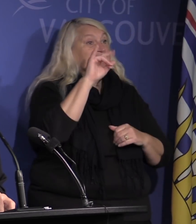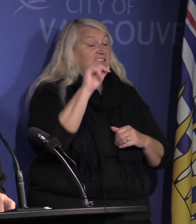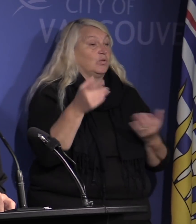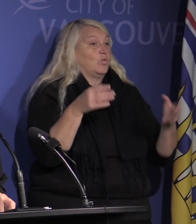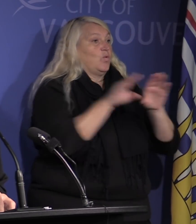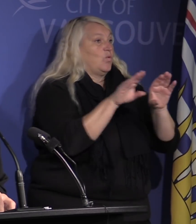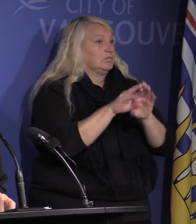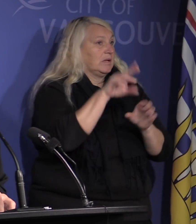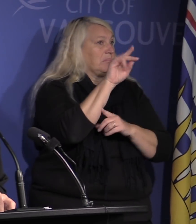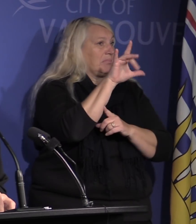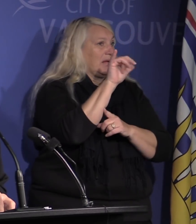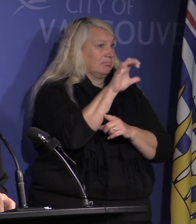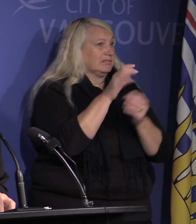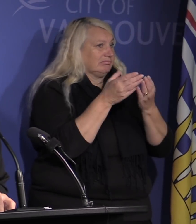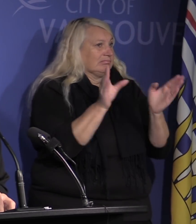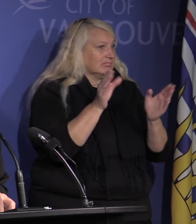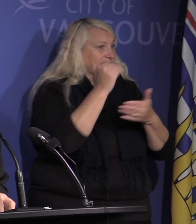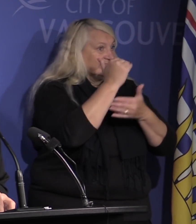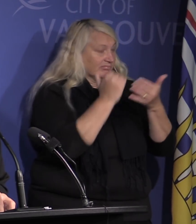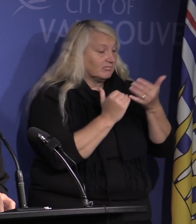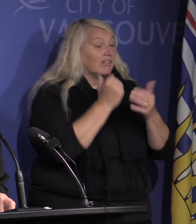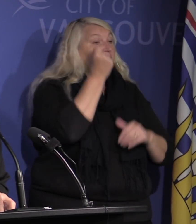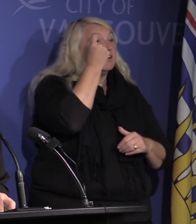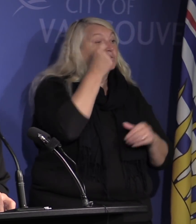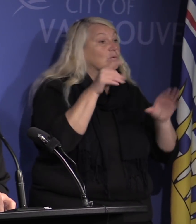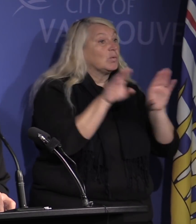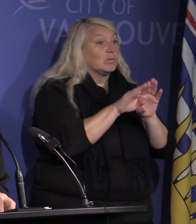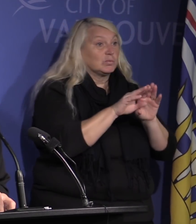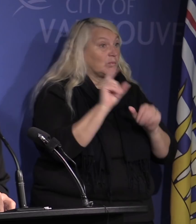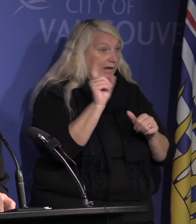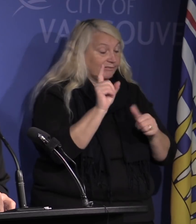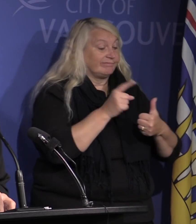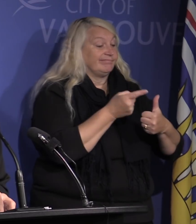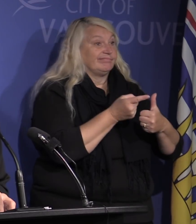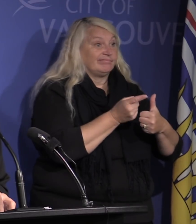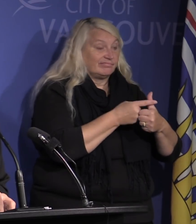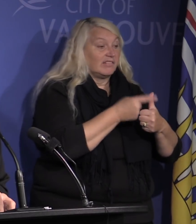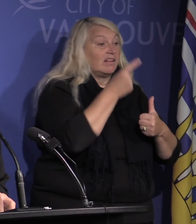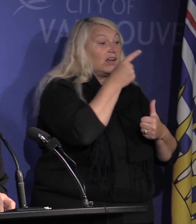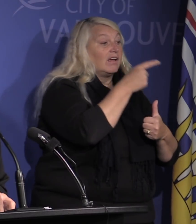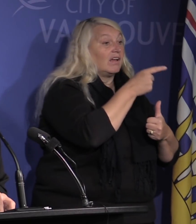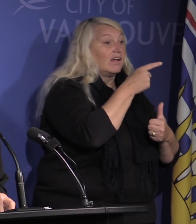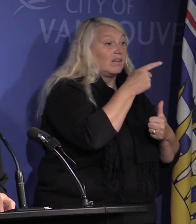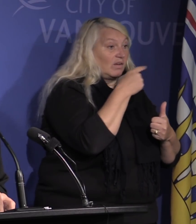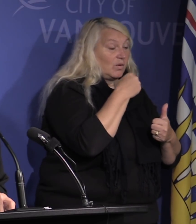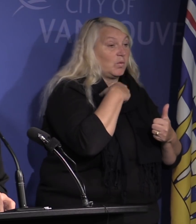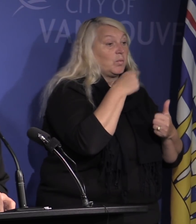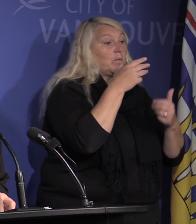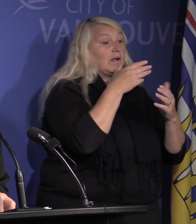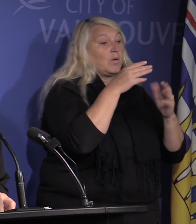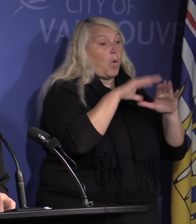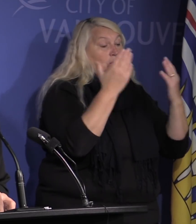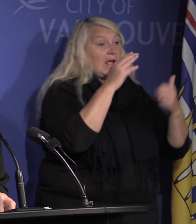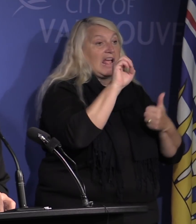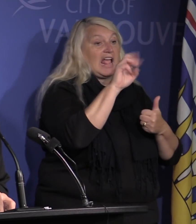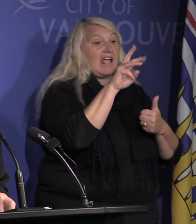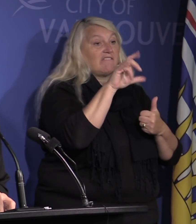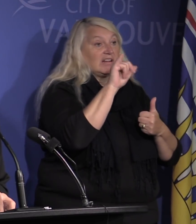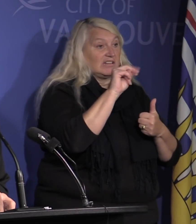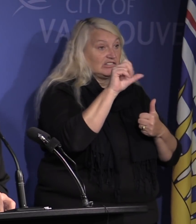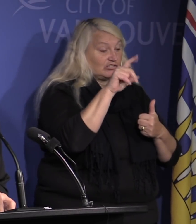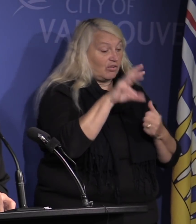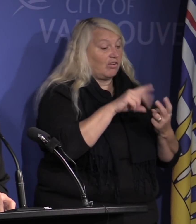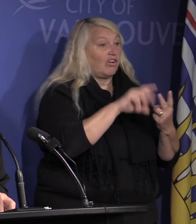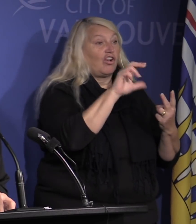access to a number of its facilities. Specifically, staying open to serve this community are Evelyn Saller, Carnegie Centre, and